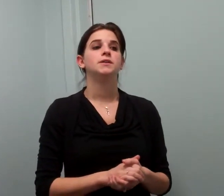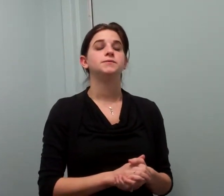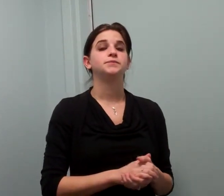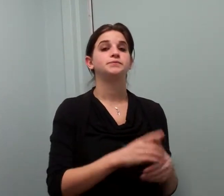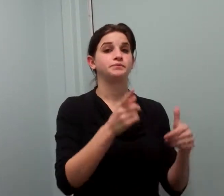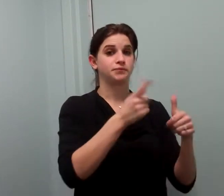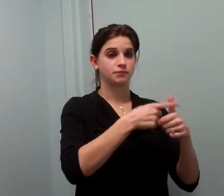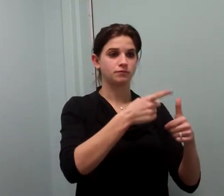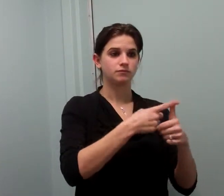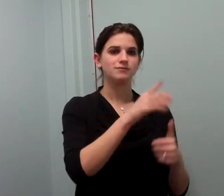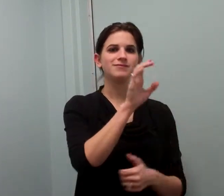evaporation.